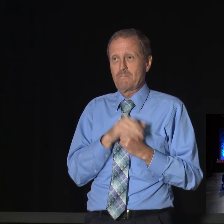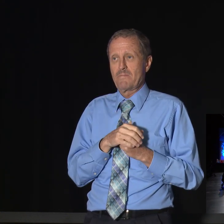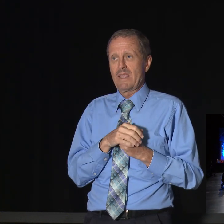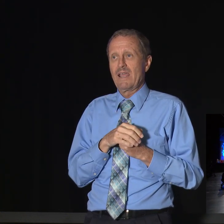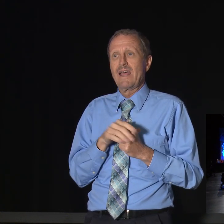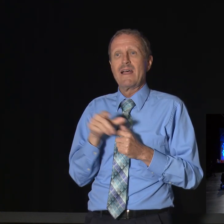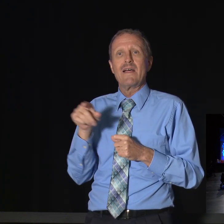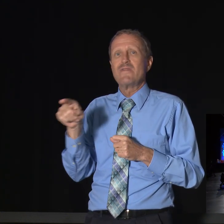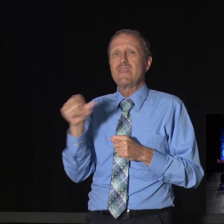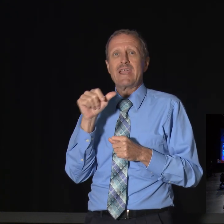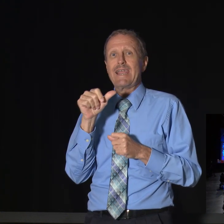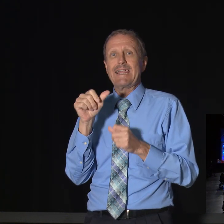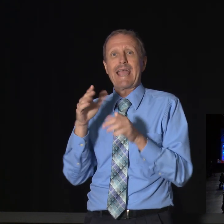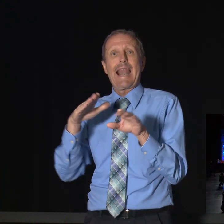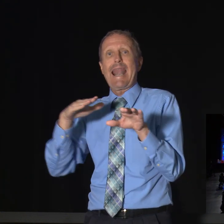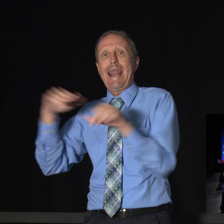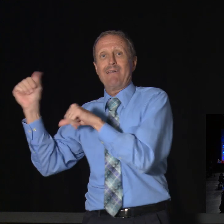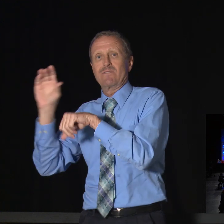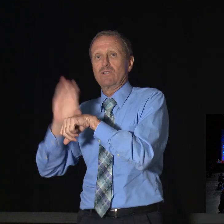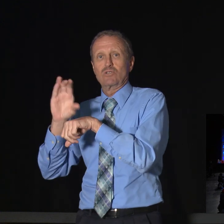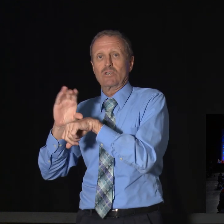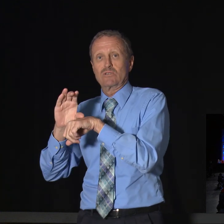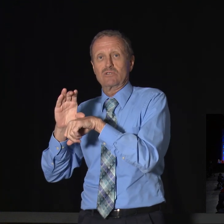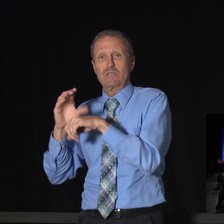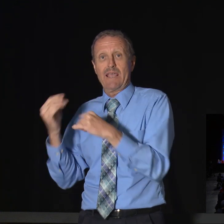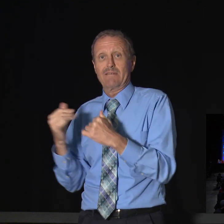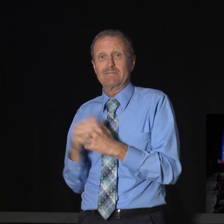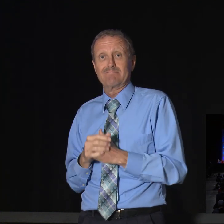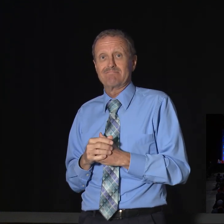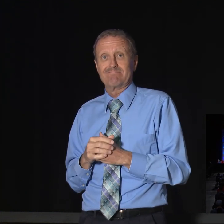who are not even in the church anymore.